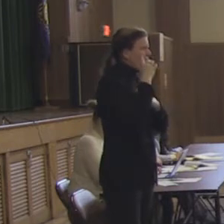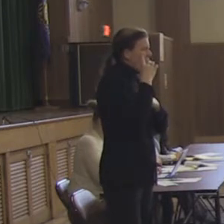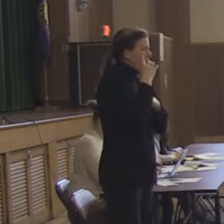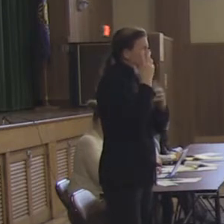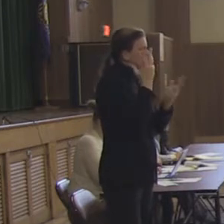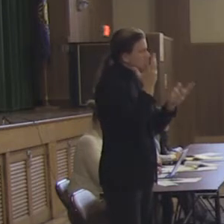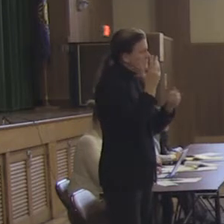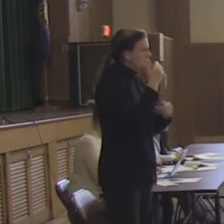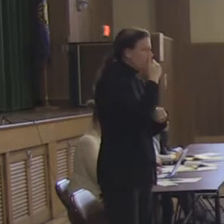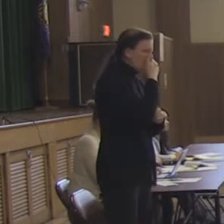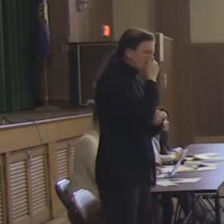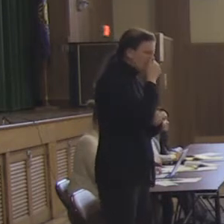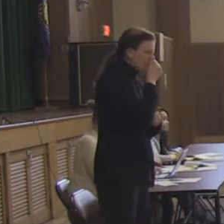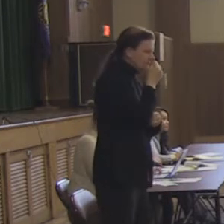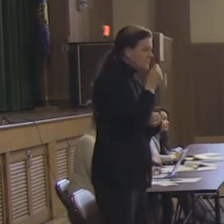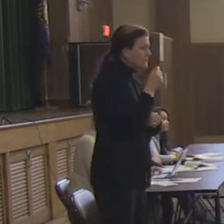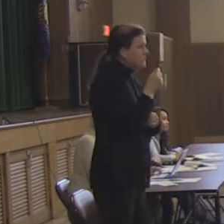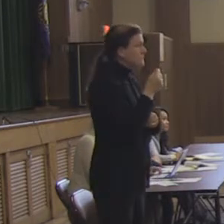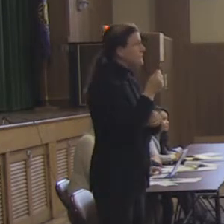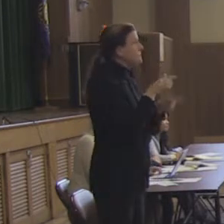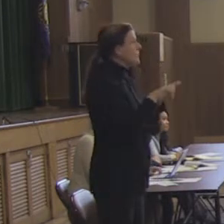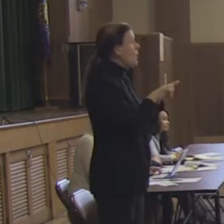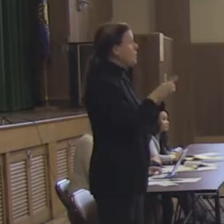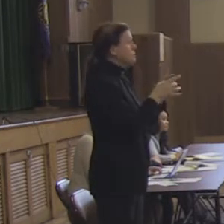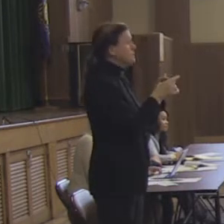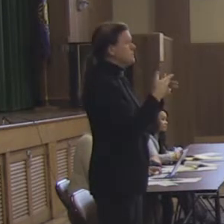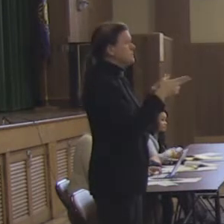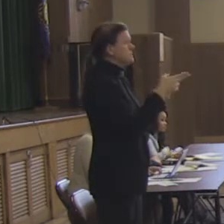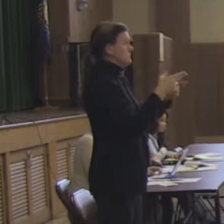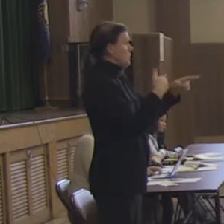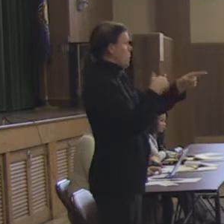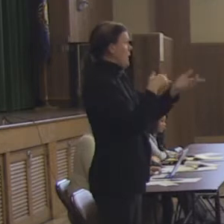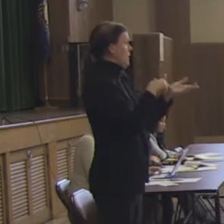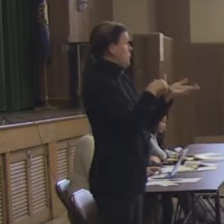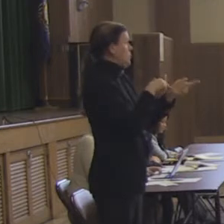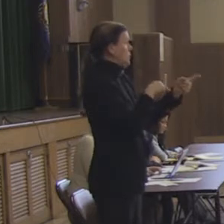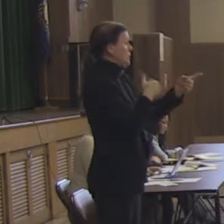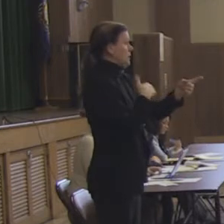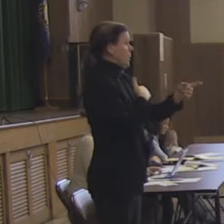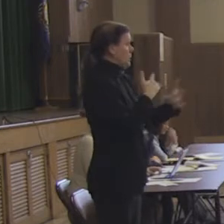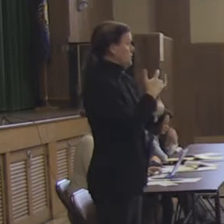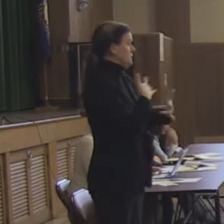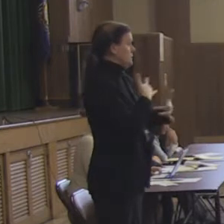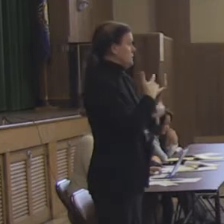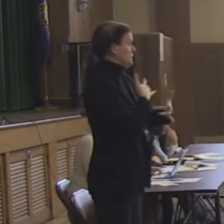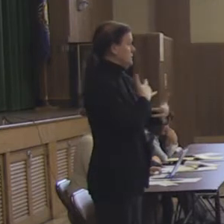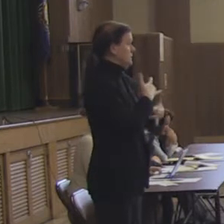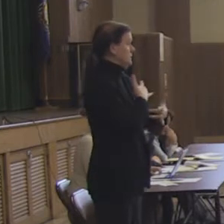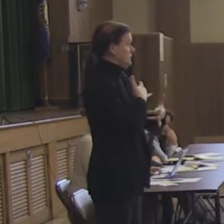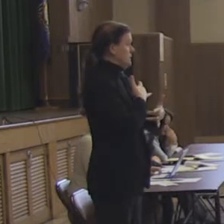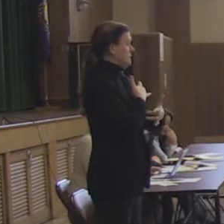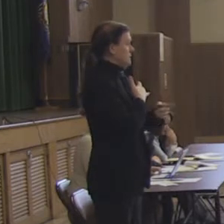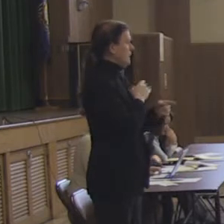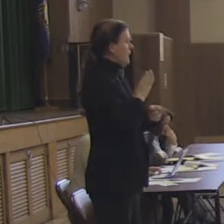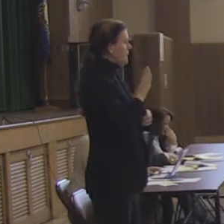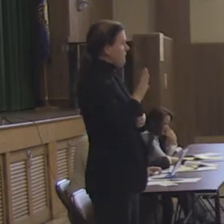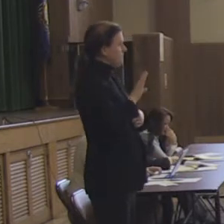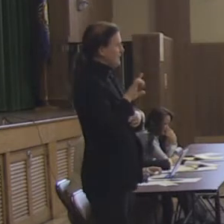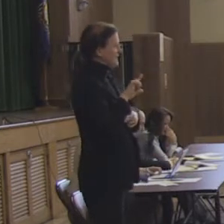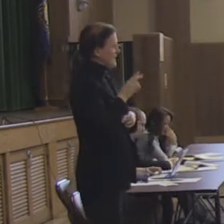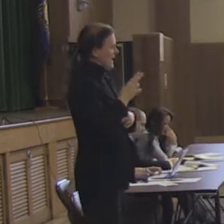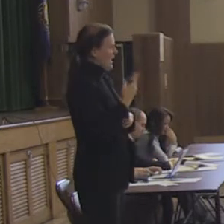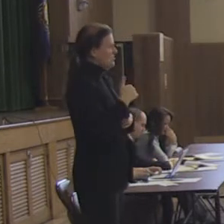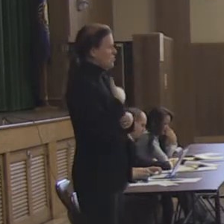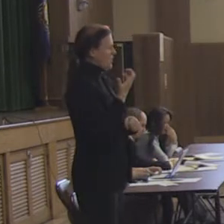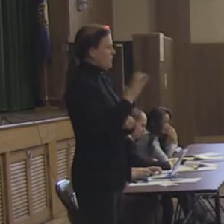operation. And then, as you heard briefly, we're deeply concerned about the fact that the employees have now been made to